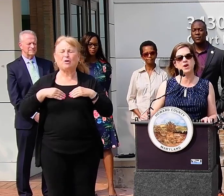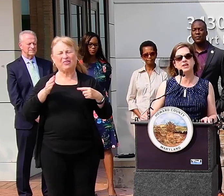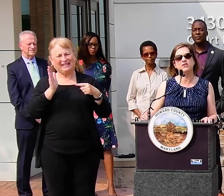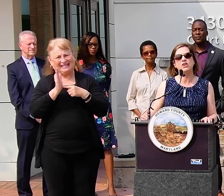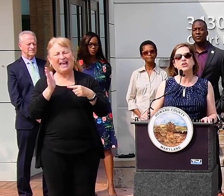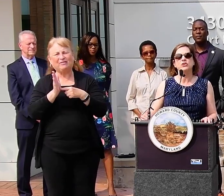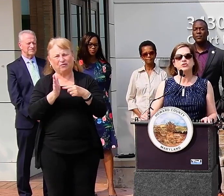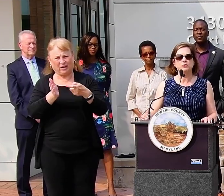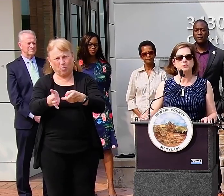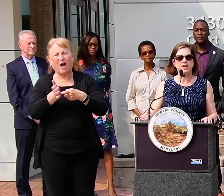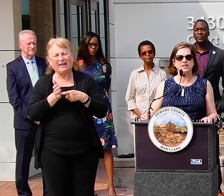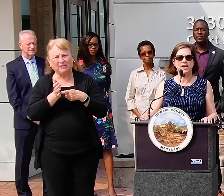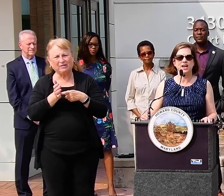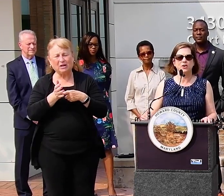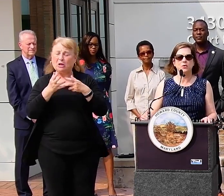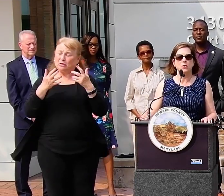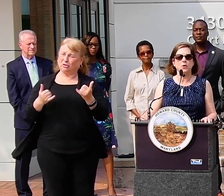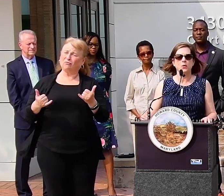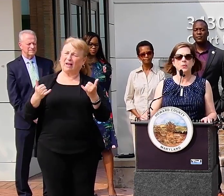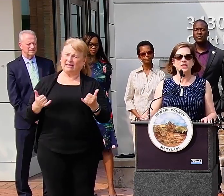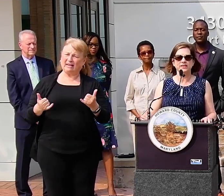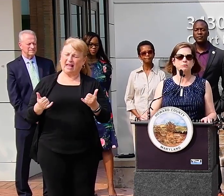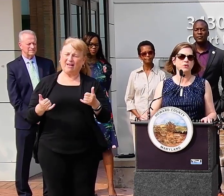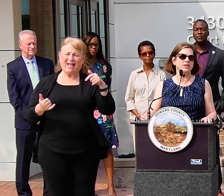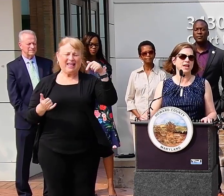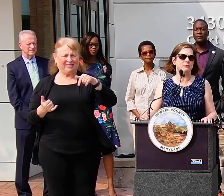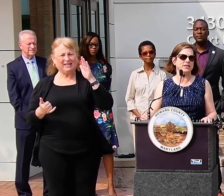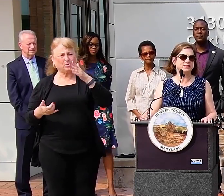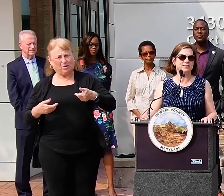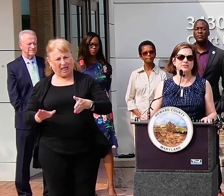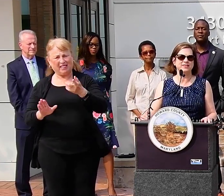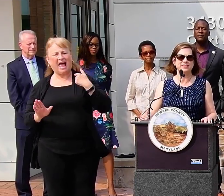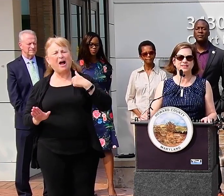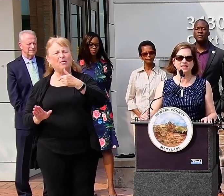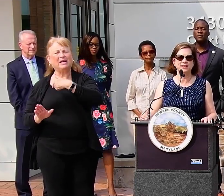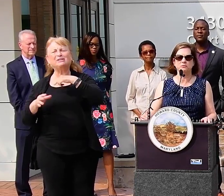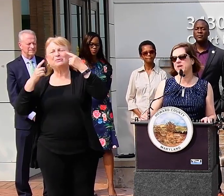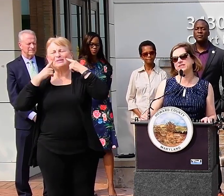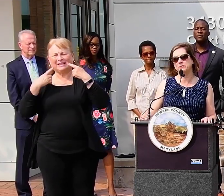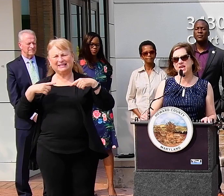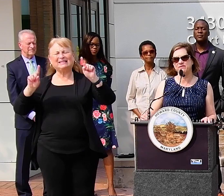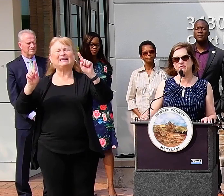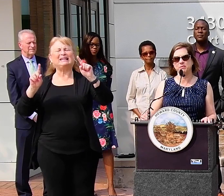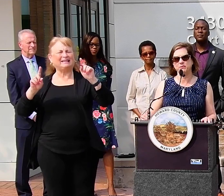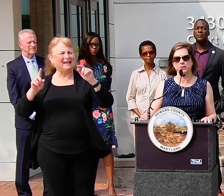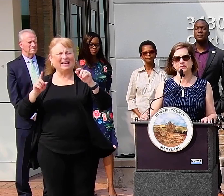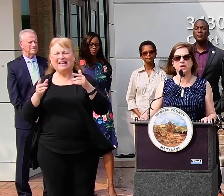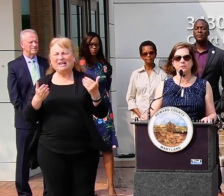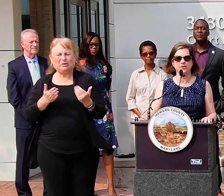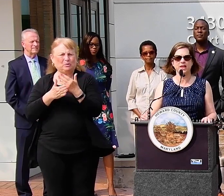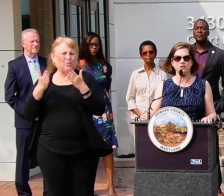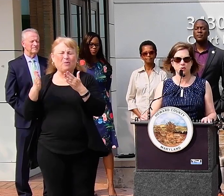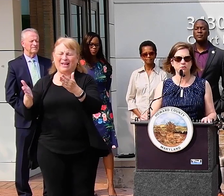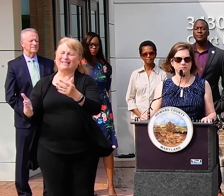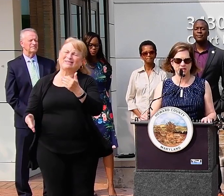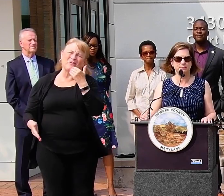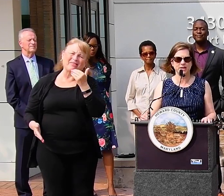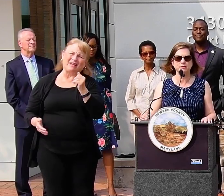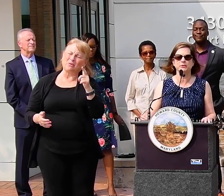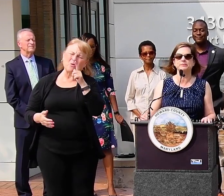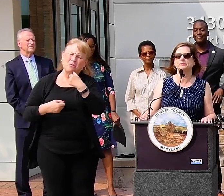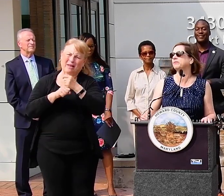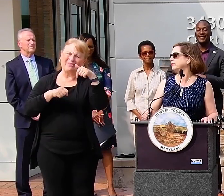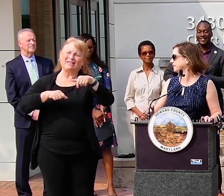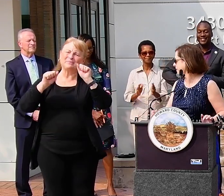it would require. So right now, this will allow us to succeed in ways that we have never before. So thank you all who made